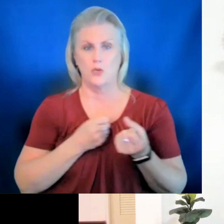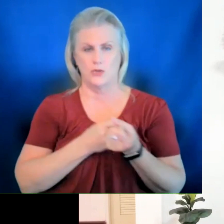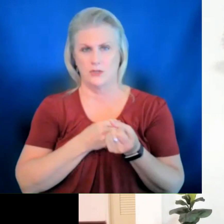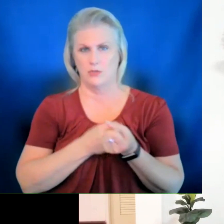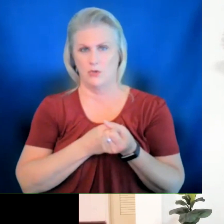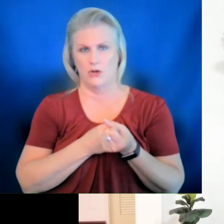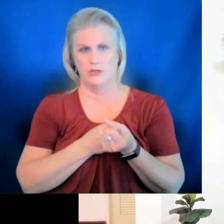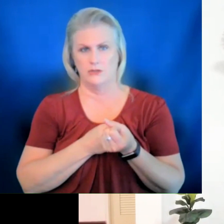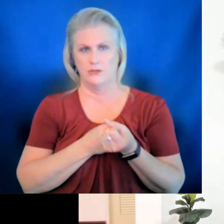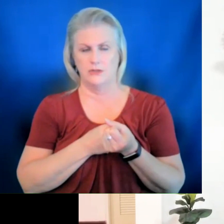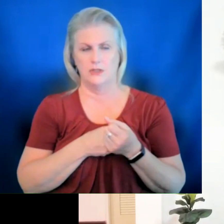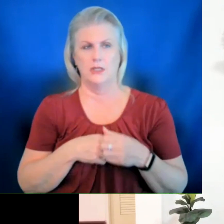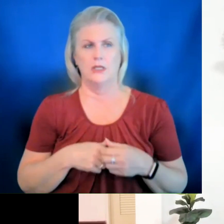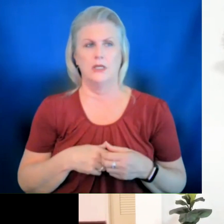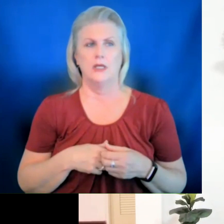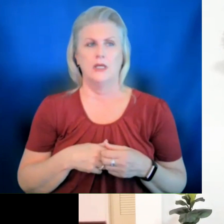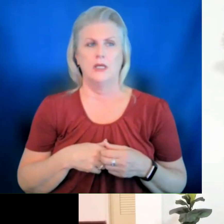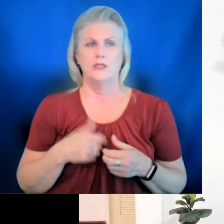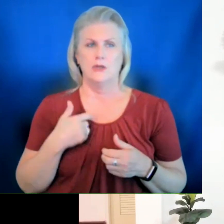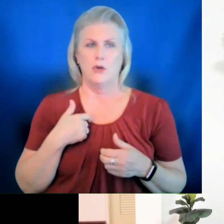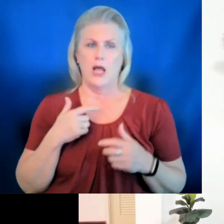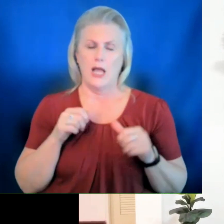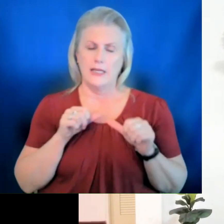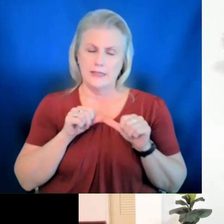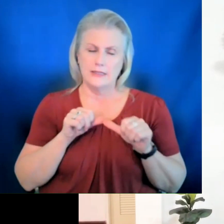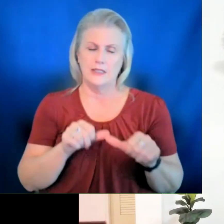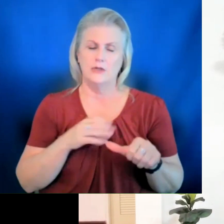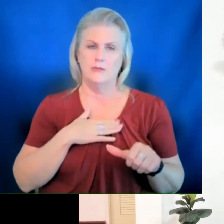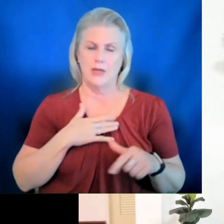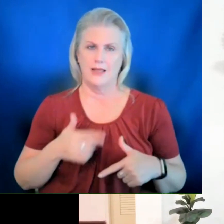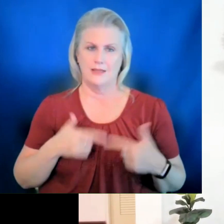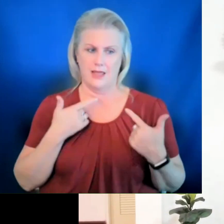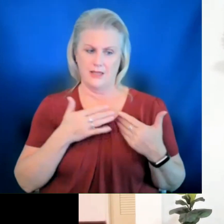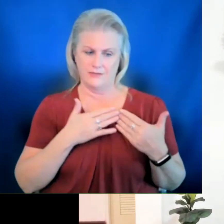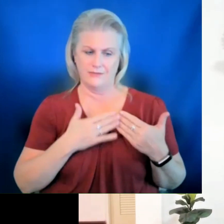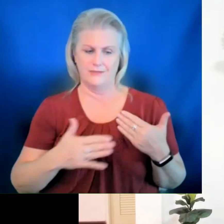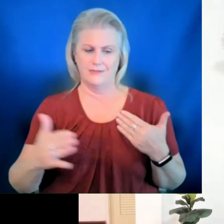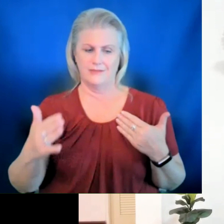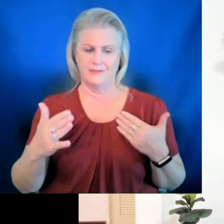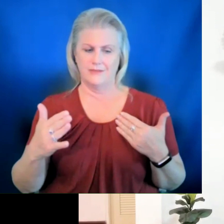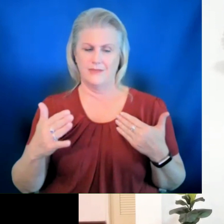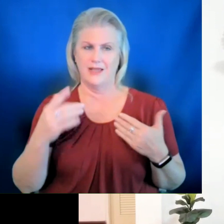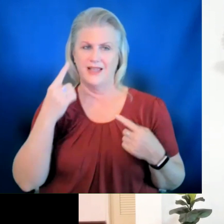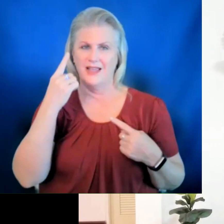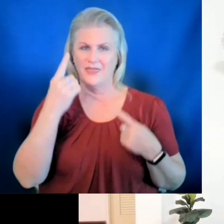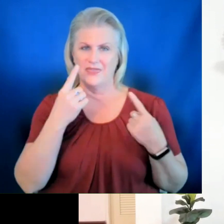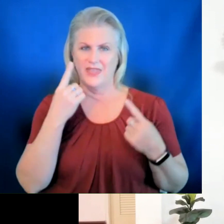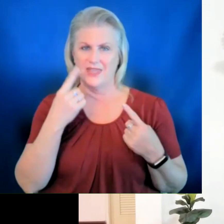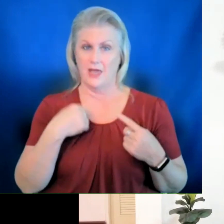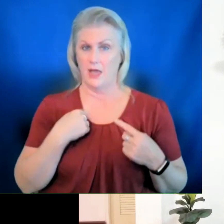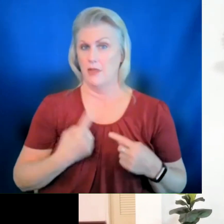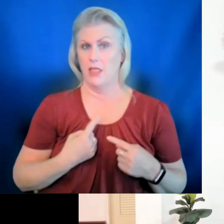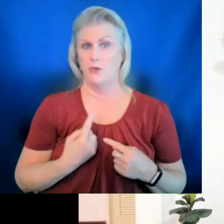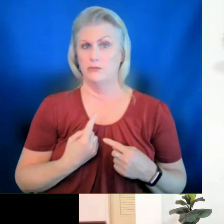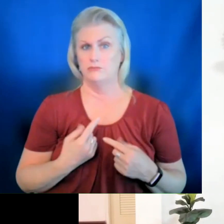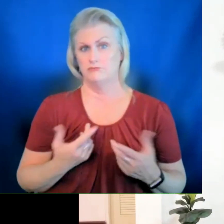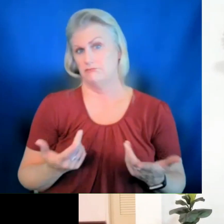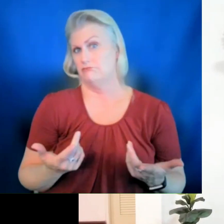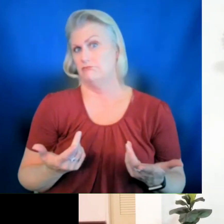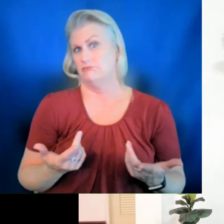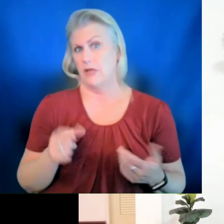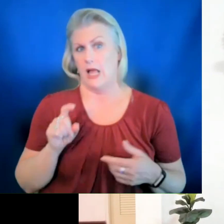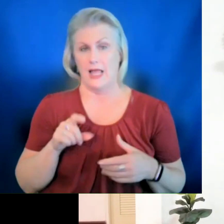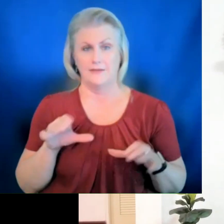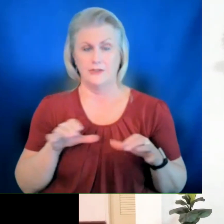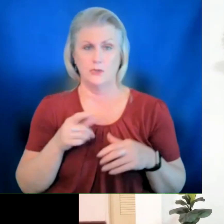So I continued my life from that point thinking that I'm alone and I have to do it alone. And